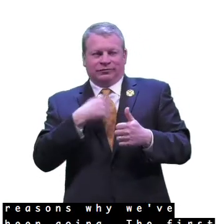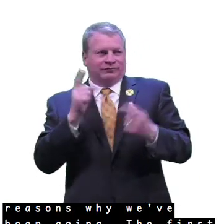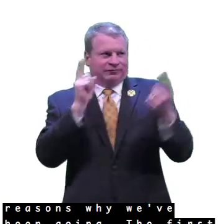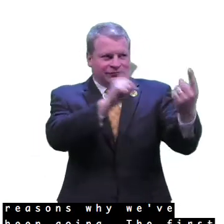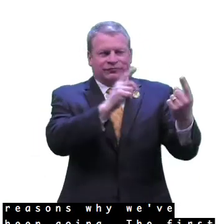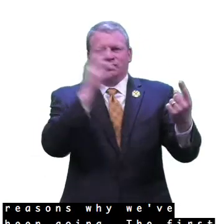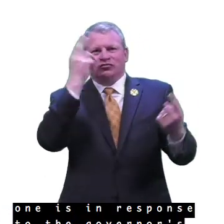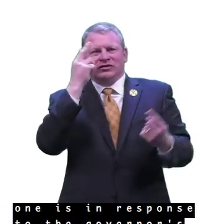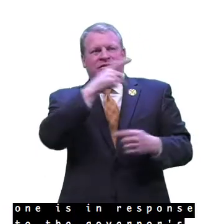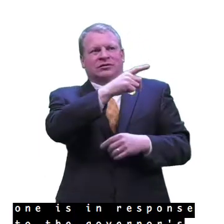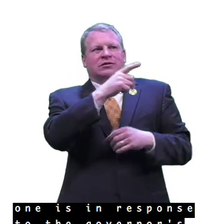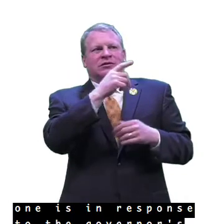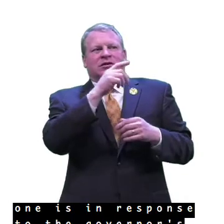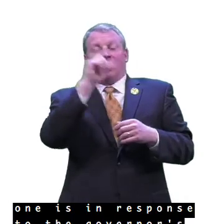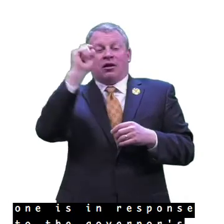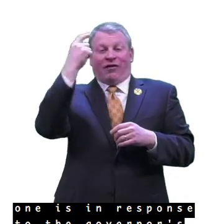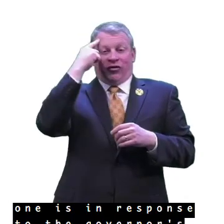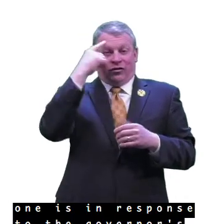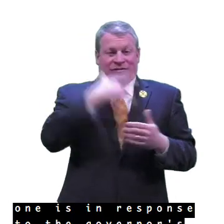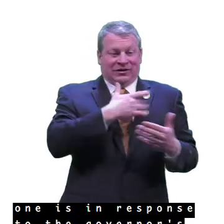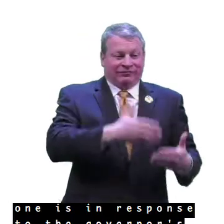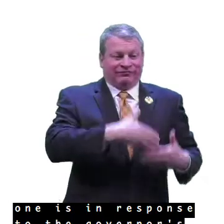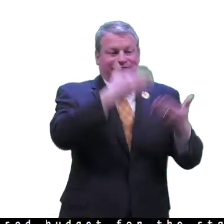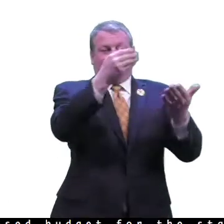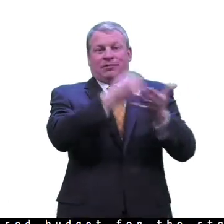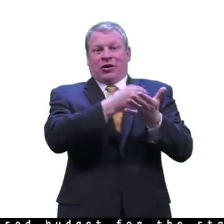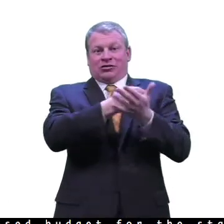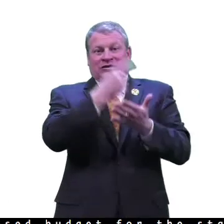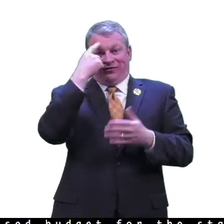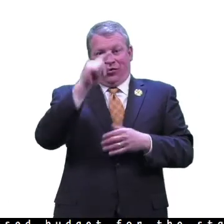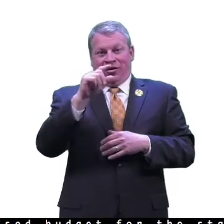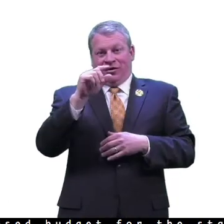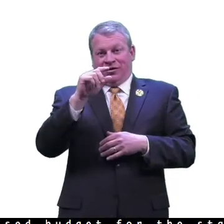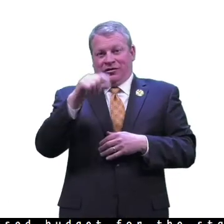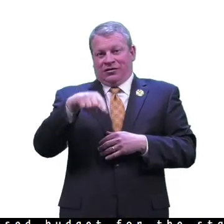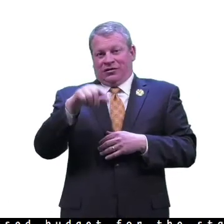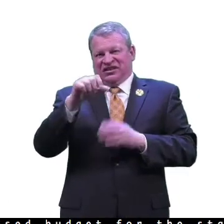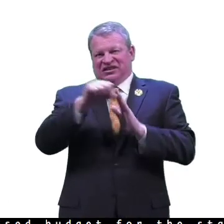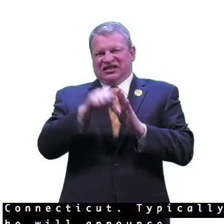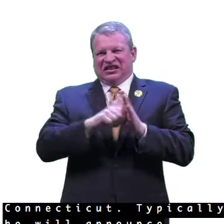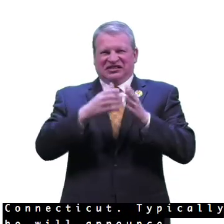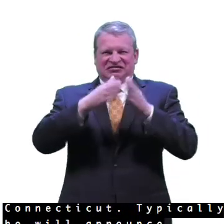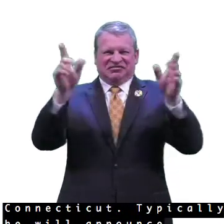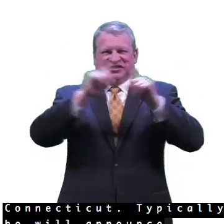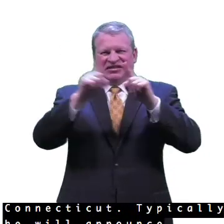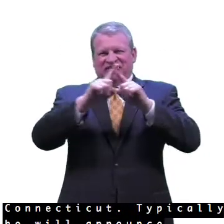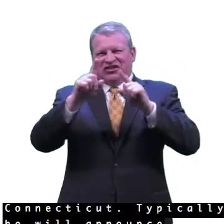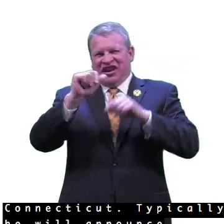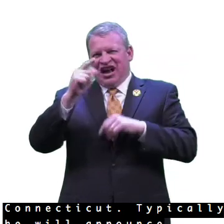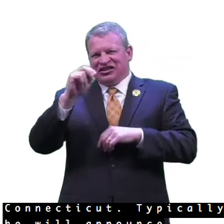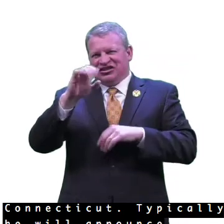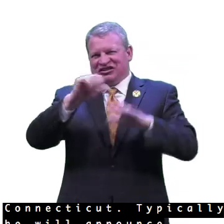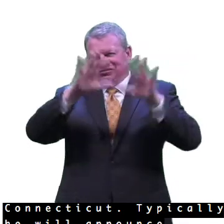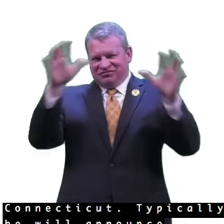going. The first one is in response to the governor's proposed budget for the state of Connecticut. Typically, he will announce